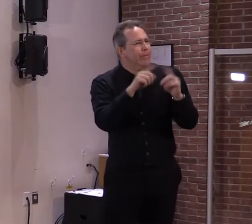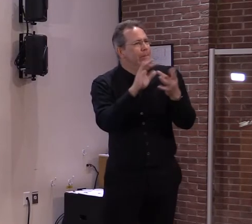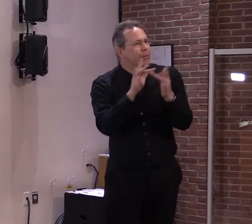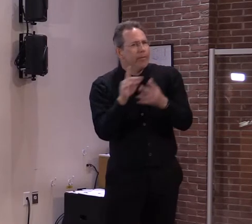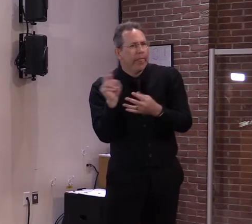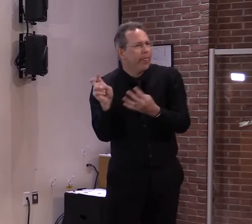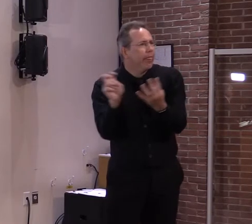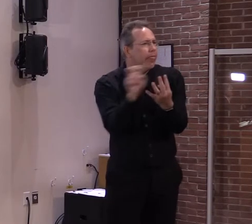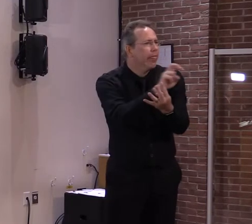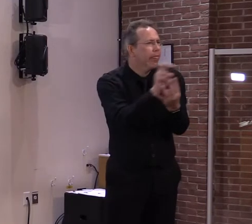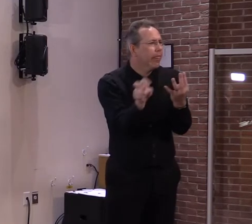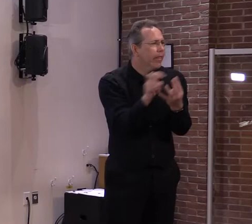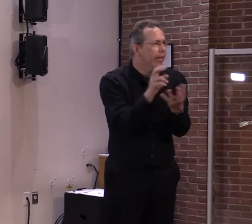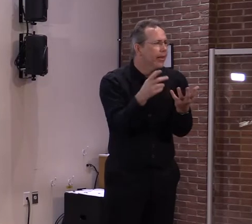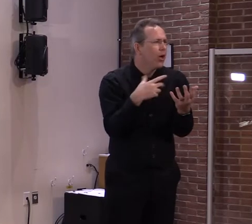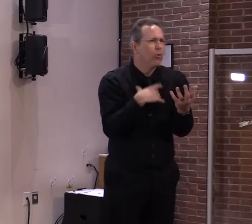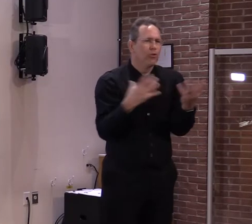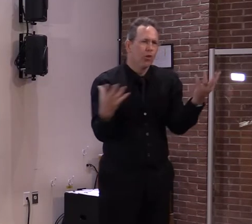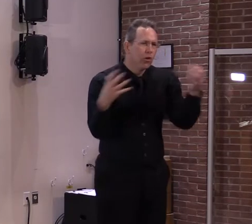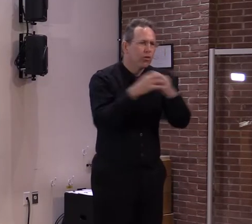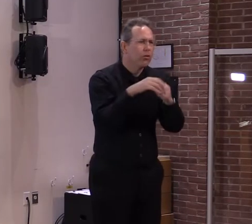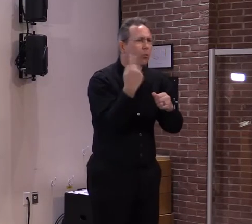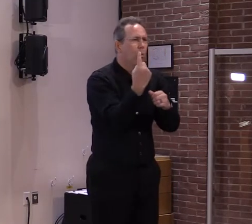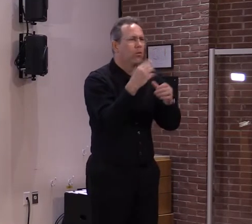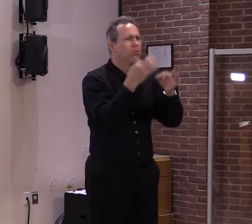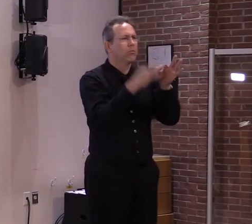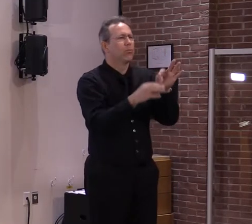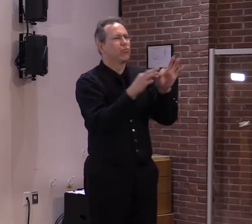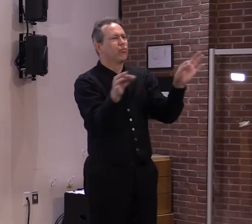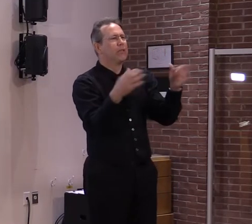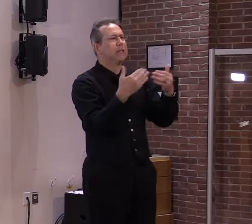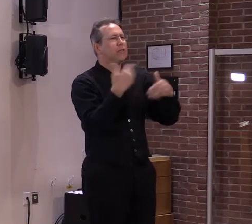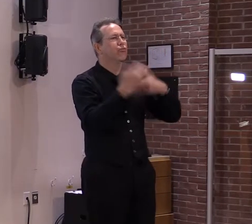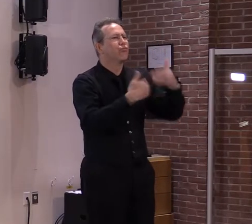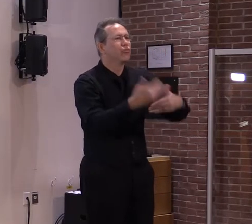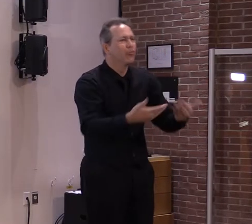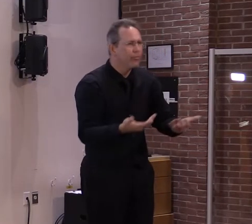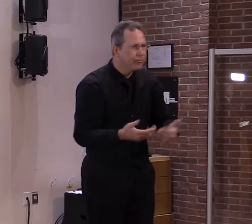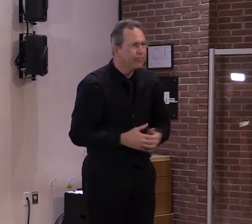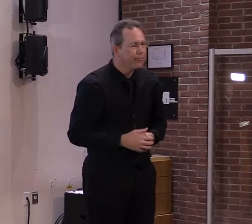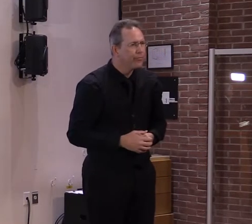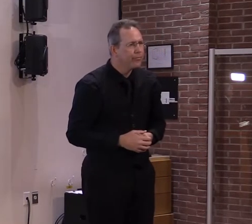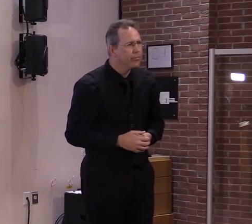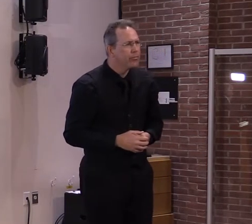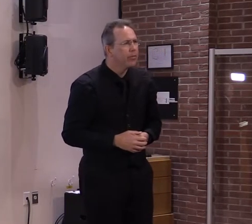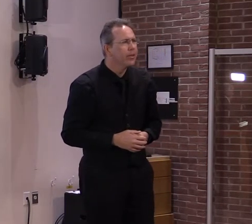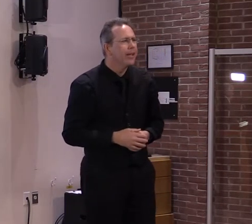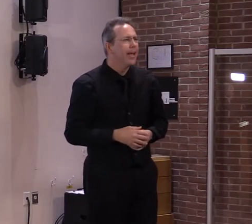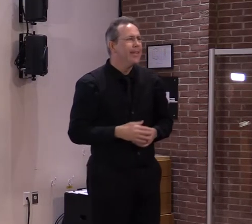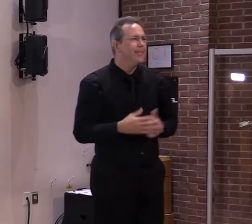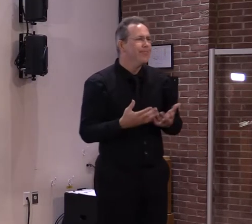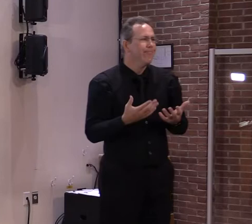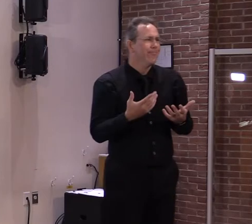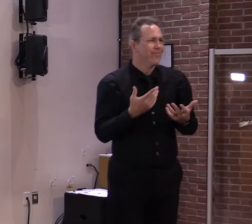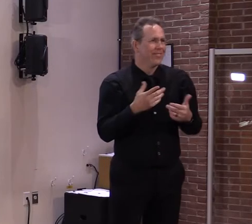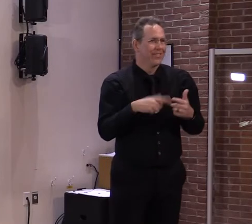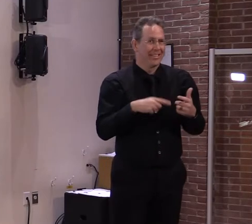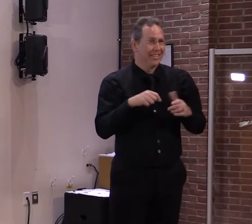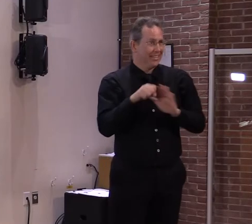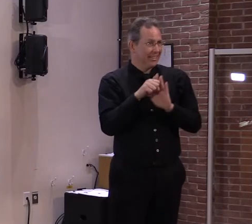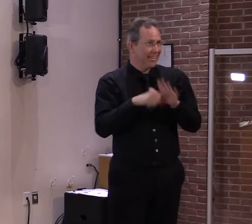better coordinated as we move forward, but in some respects, it's a little bit of out of our hands, but at the same